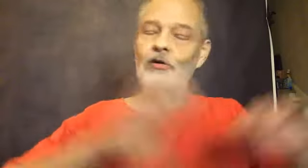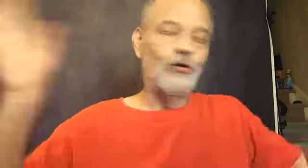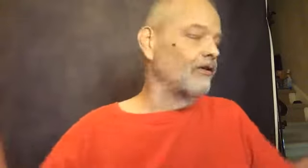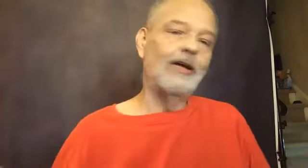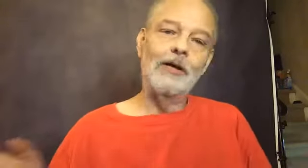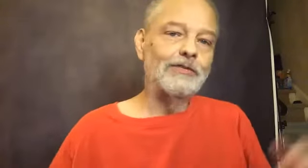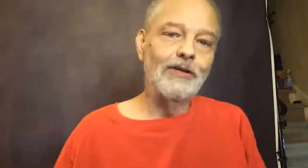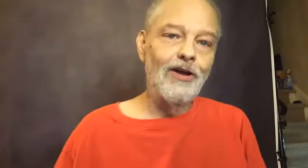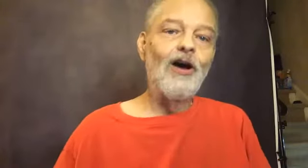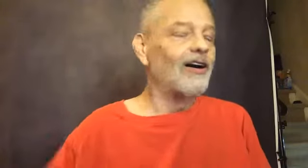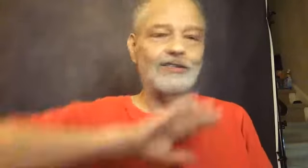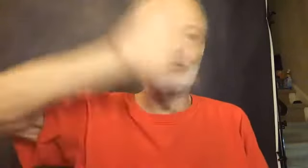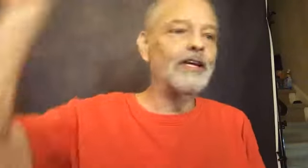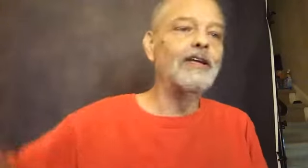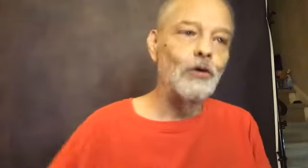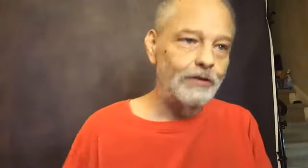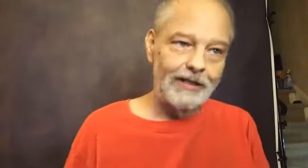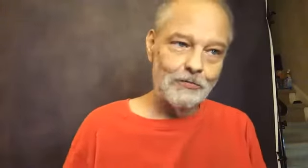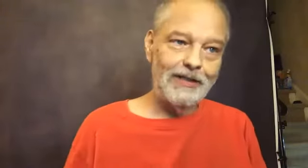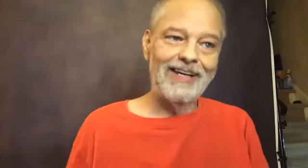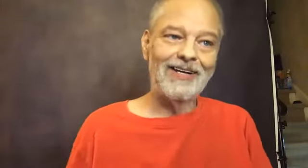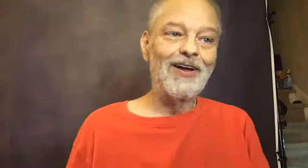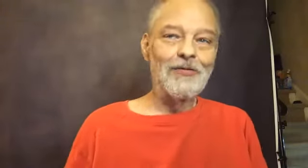Or certainly in the old days when they